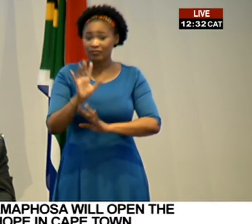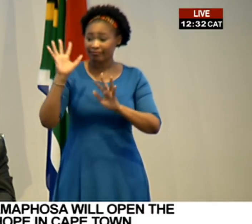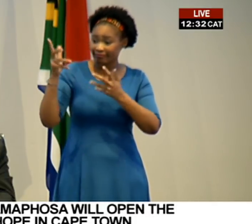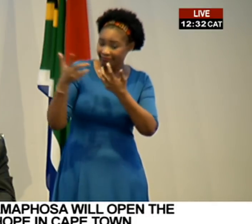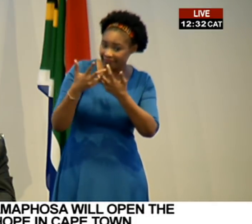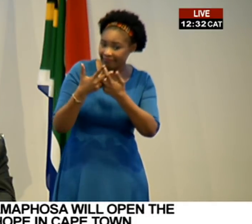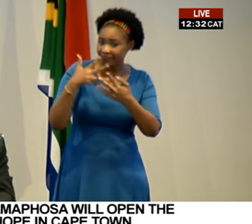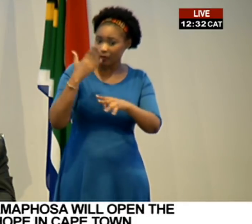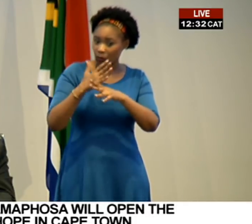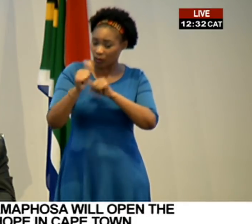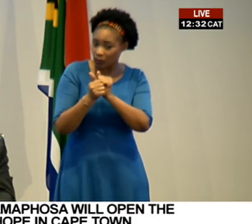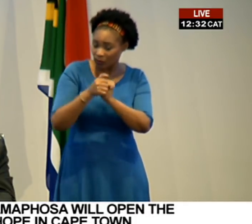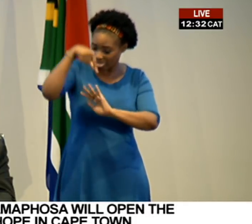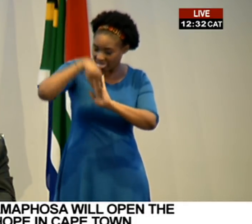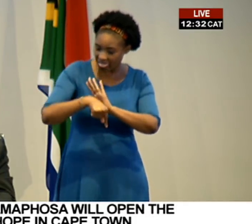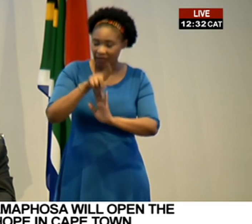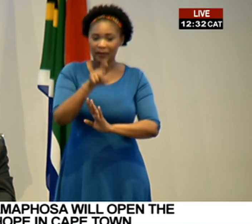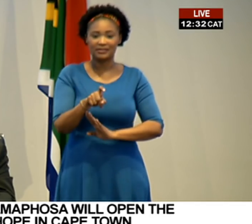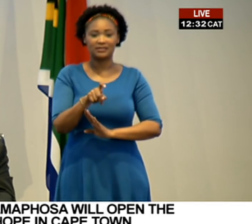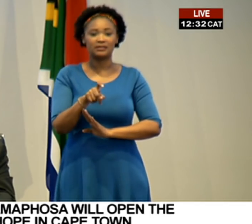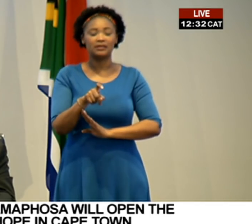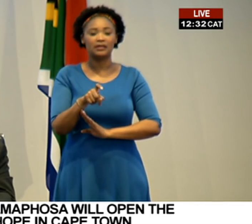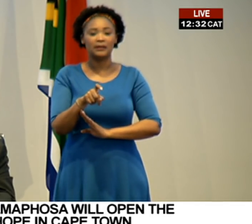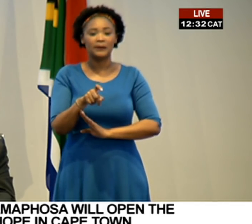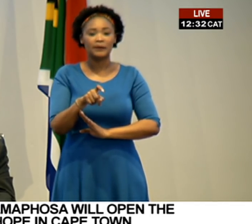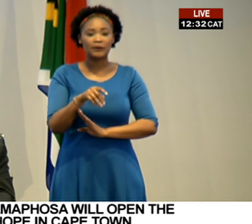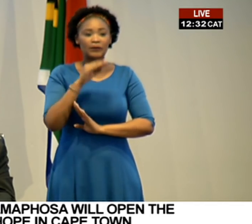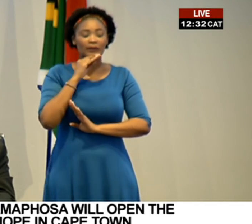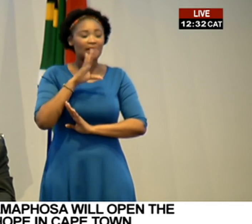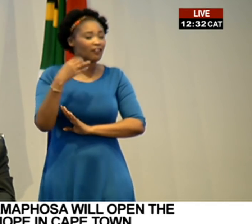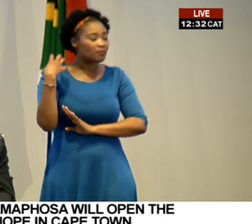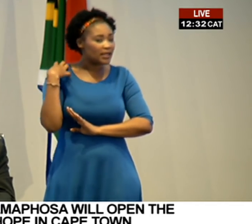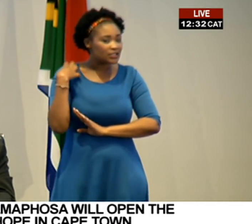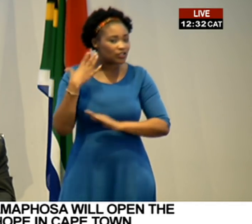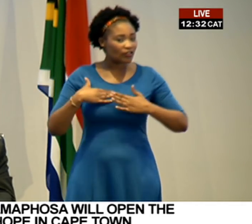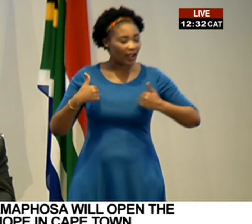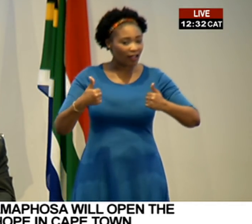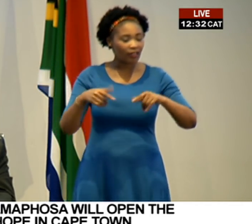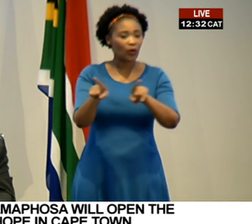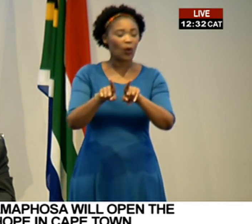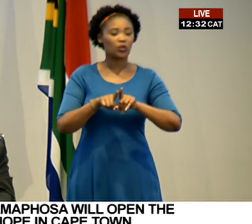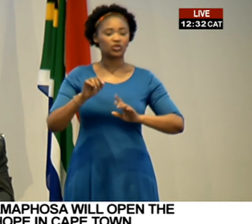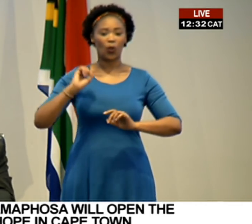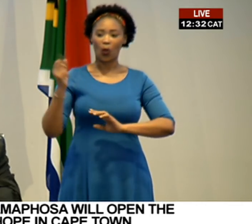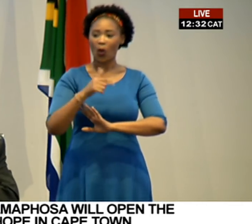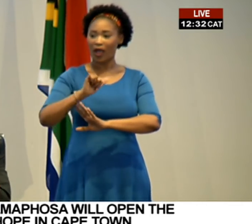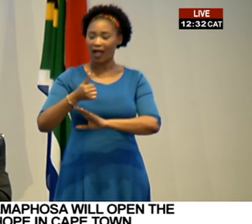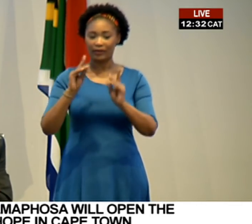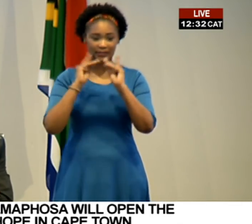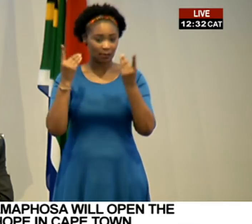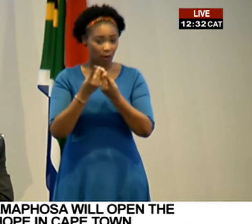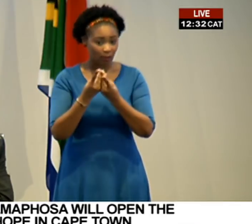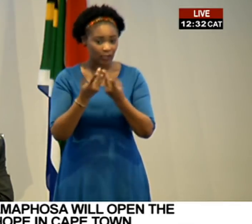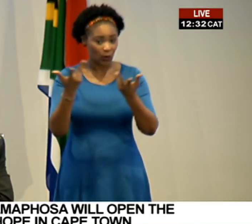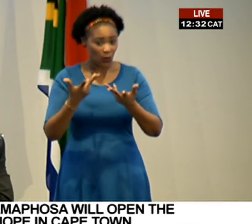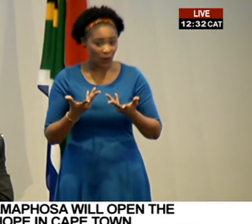at a deep level with the Ministry of Health, as well as all other departments in